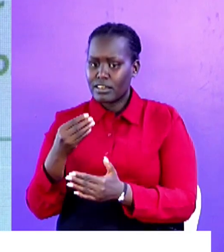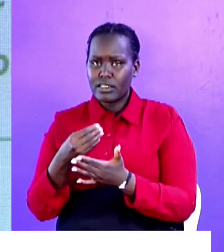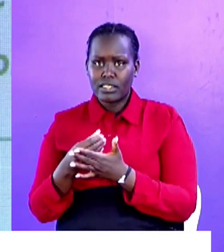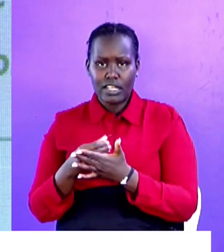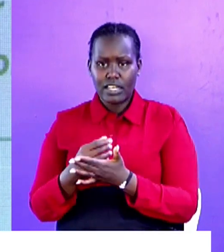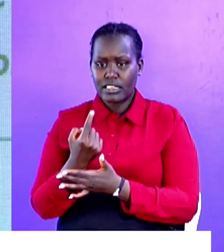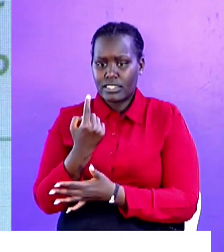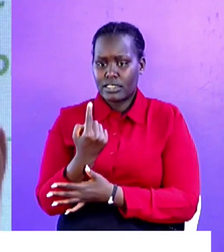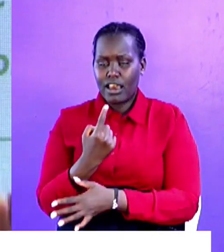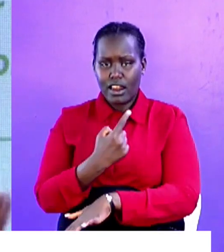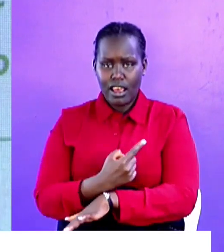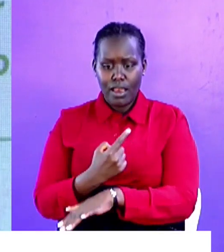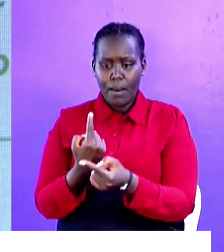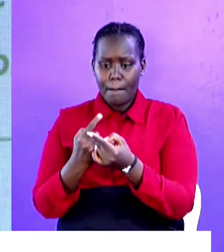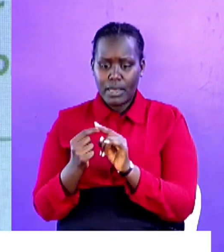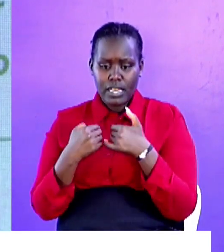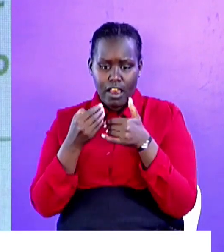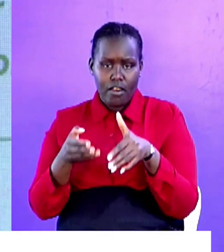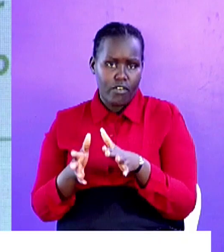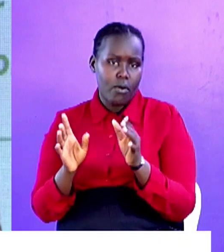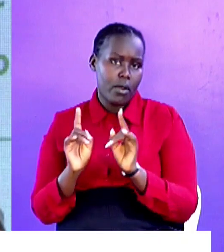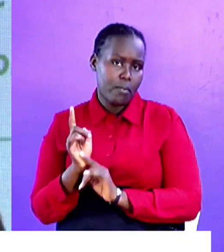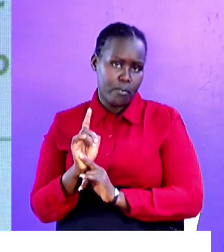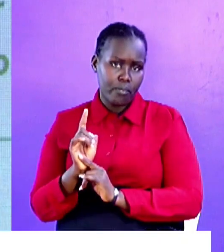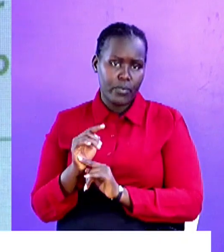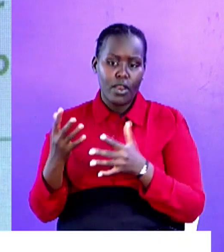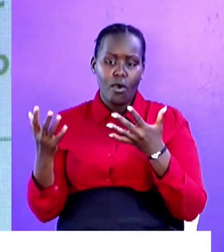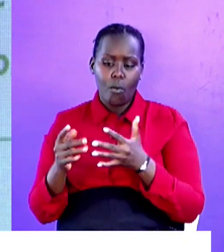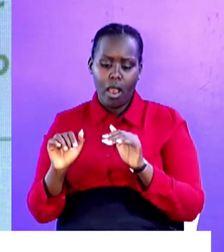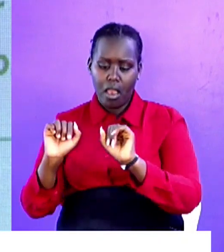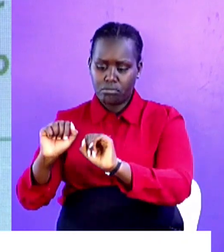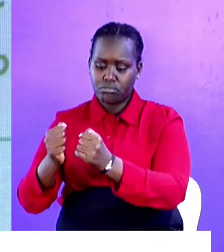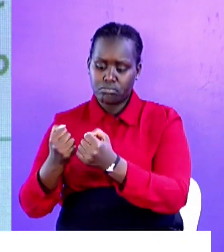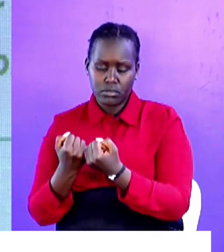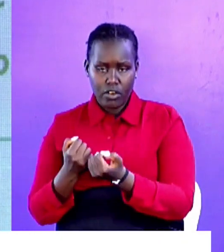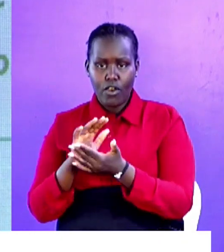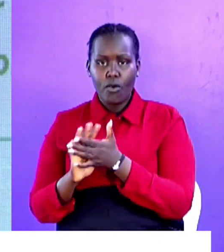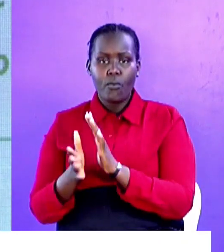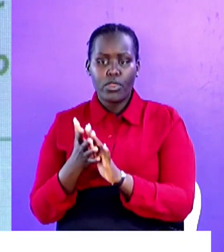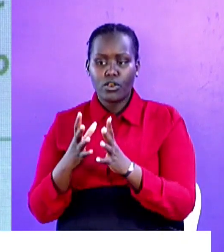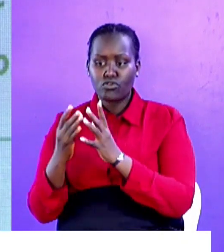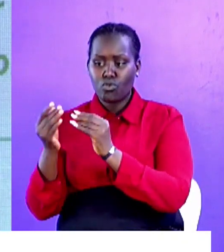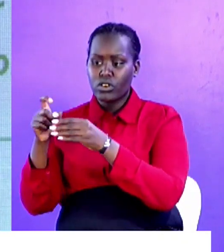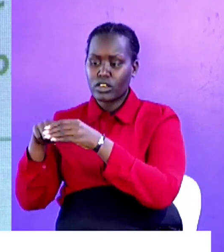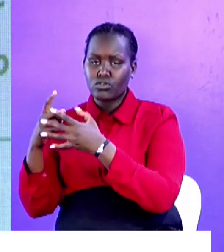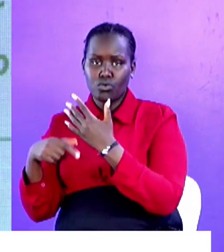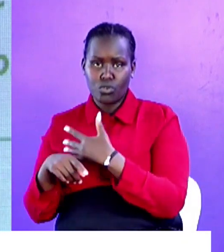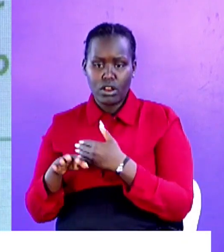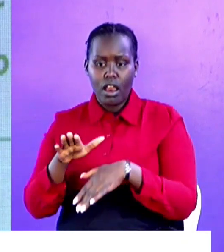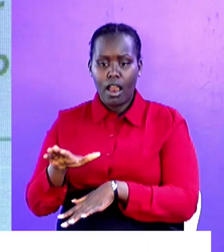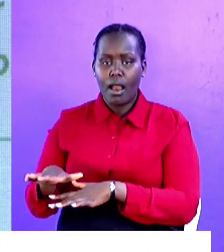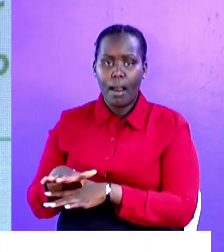day. They did not have a mechanism on where to save without going into a